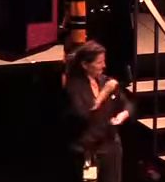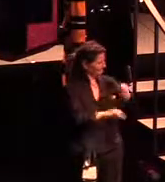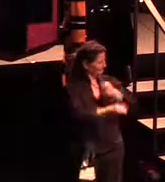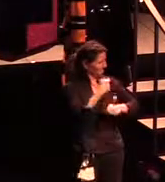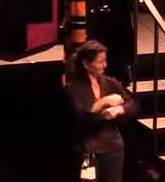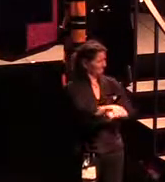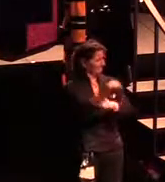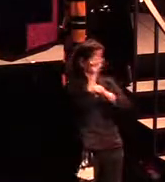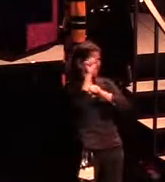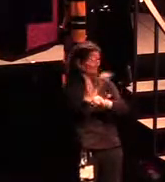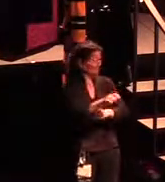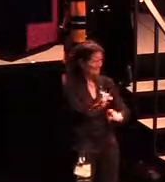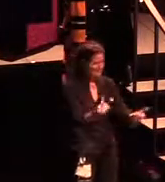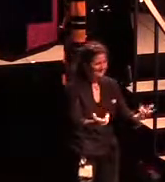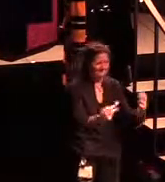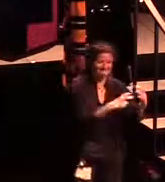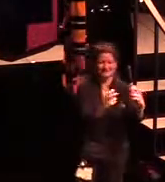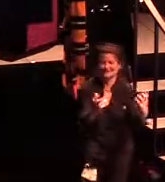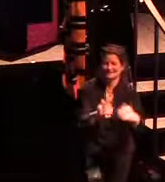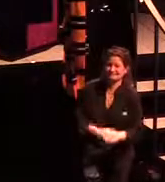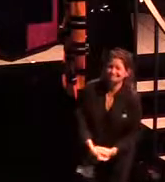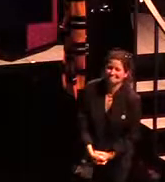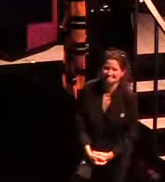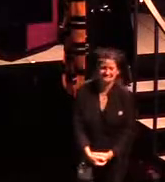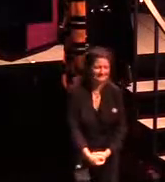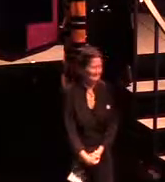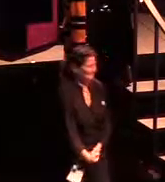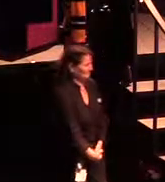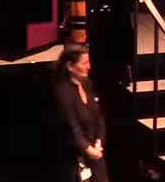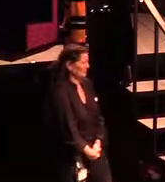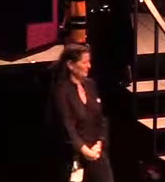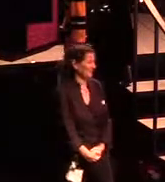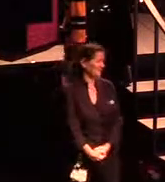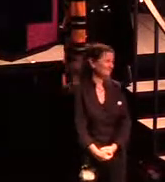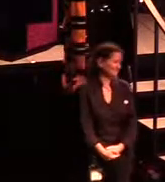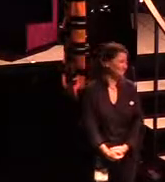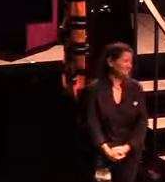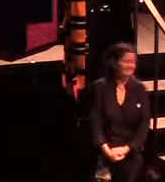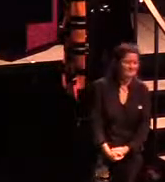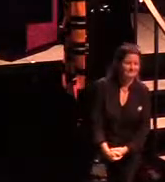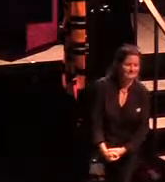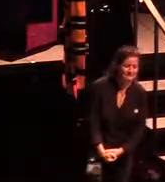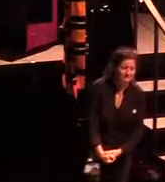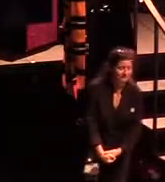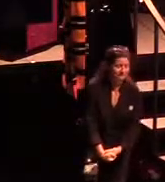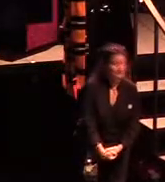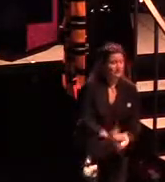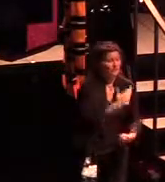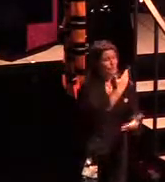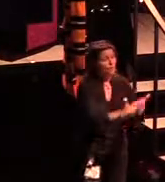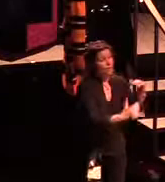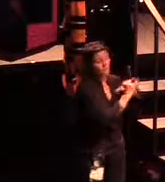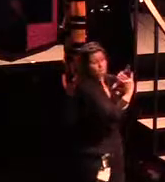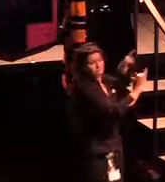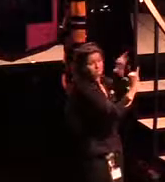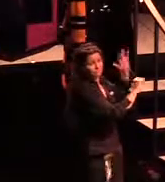Yeah, that'll do. Sausage. message. Biscuit, all the slides I'll